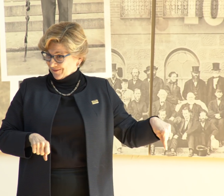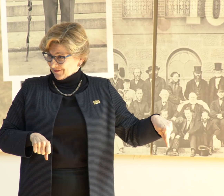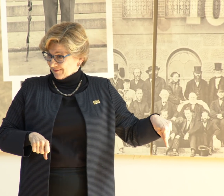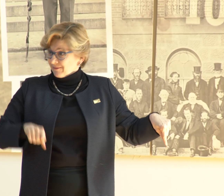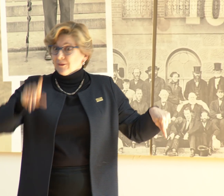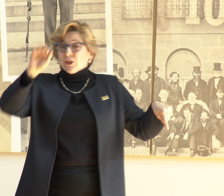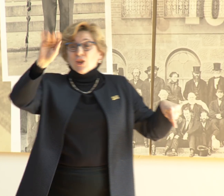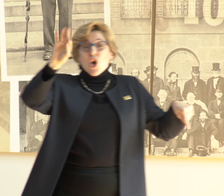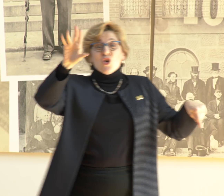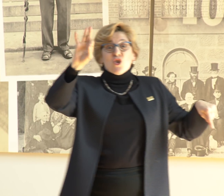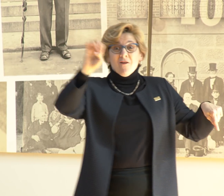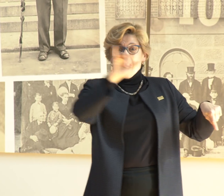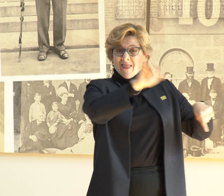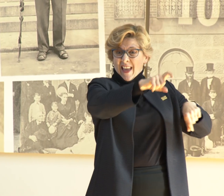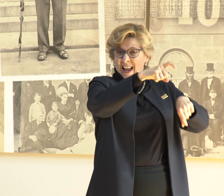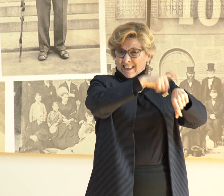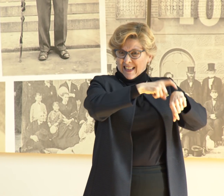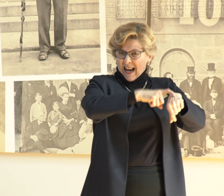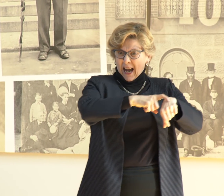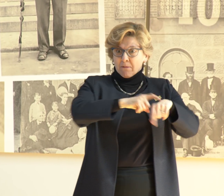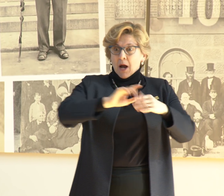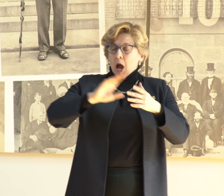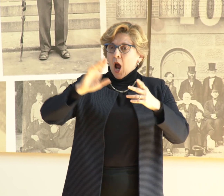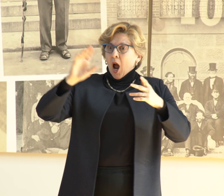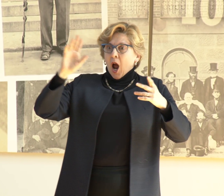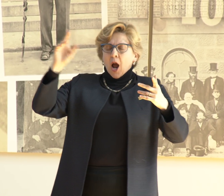Tartuffe was here on this very stage.